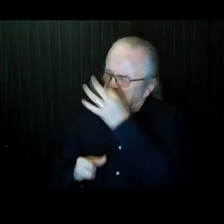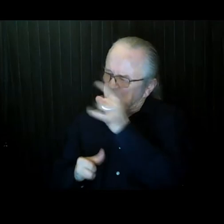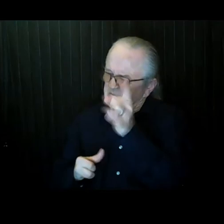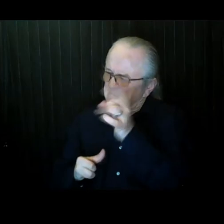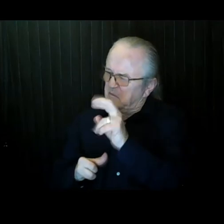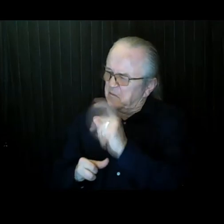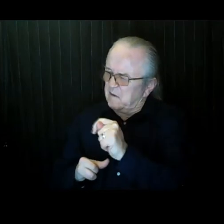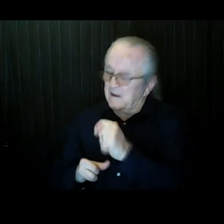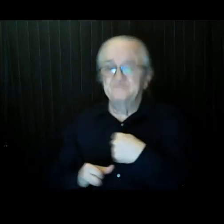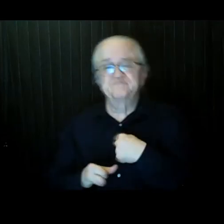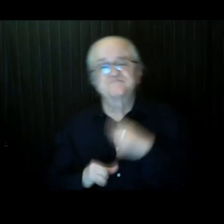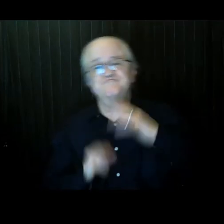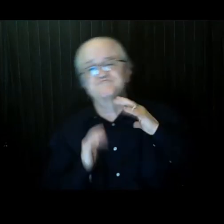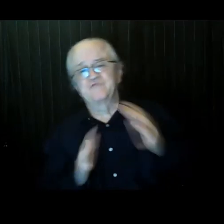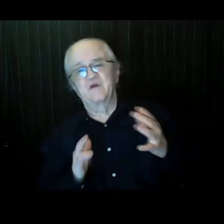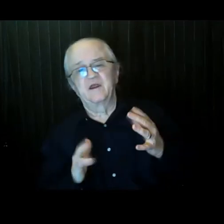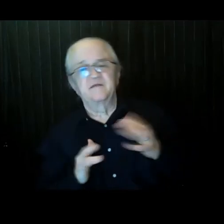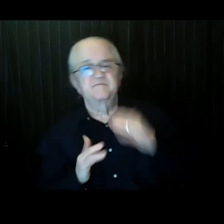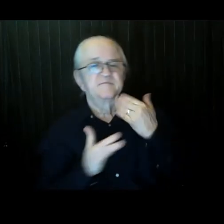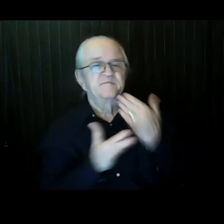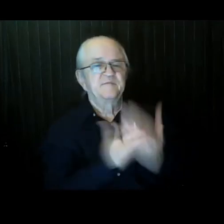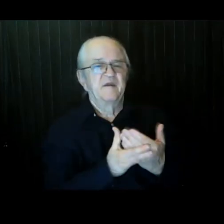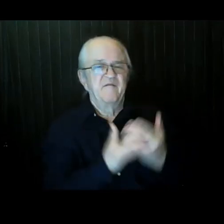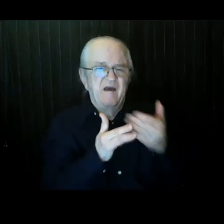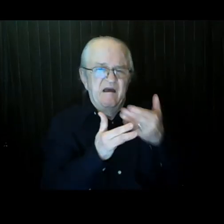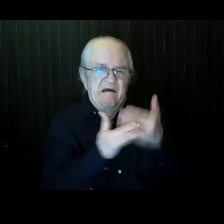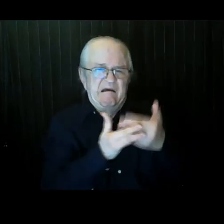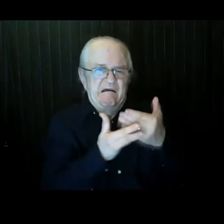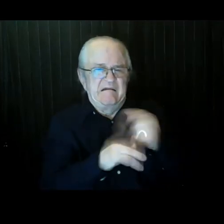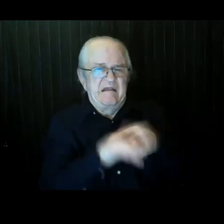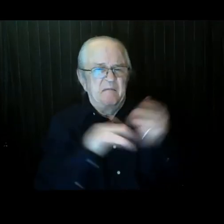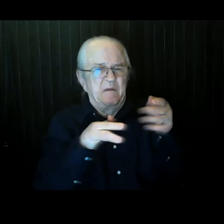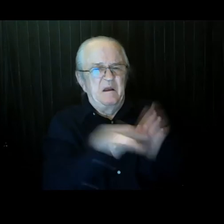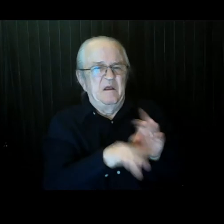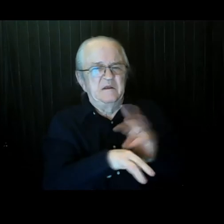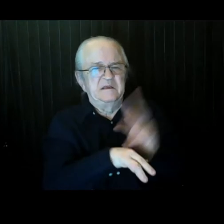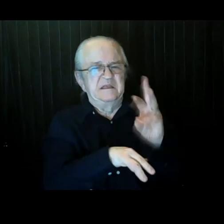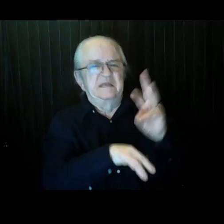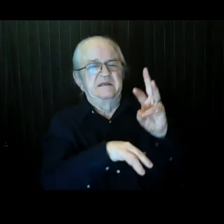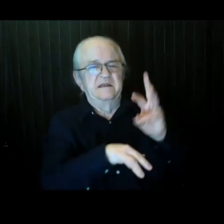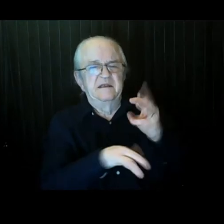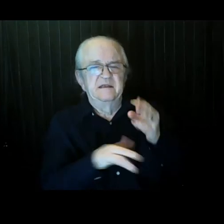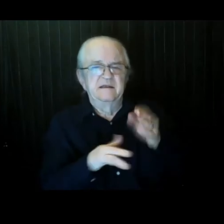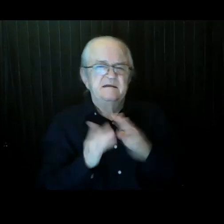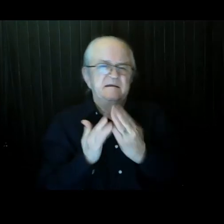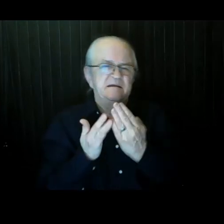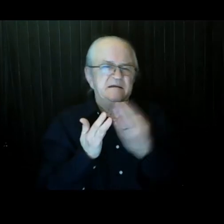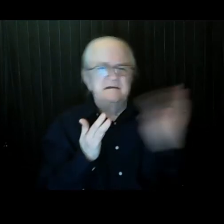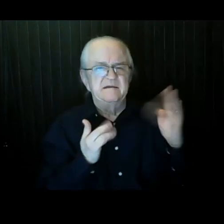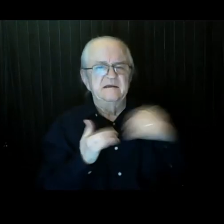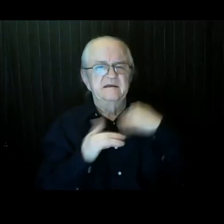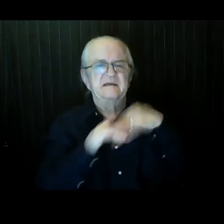awesome. So I got to the rental place. It was just about to close. It was getting close to 6 o'clock, but he let me in and he said, what are you doing? And I said, well, I'm just going